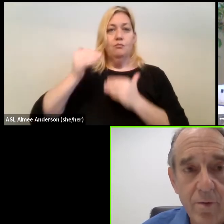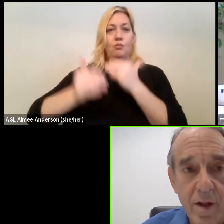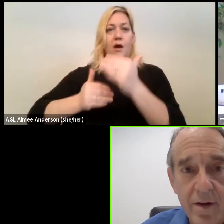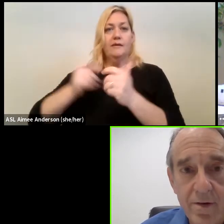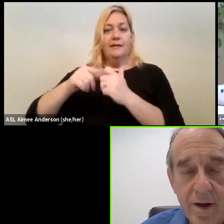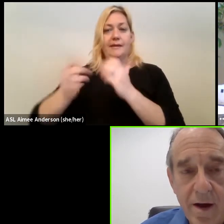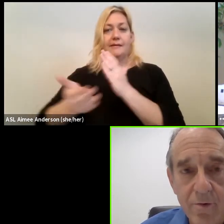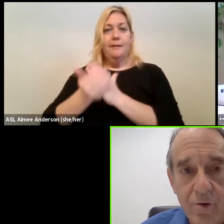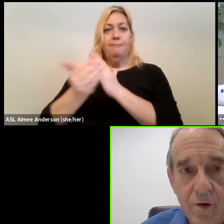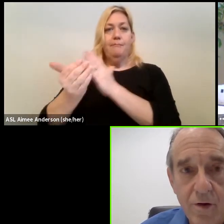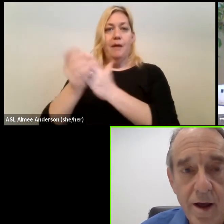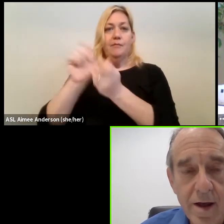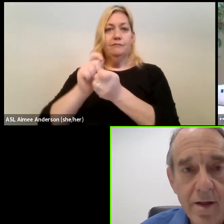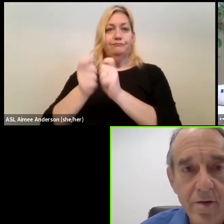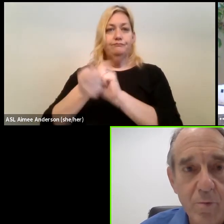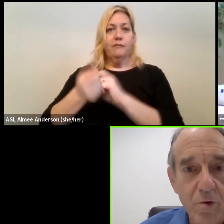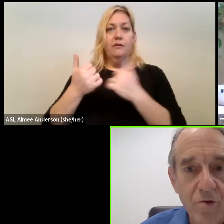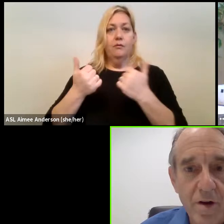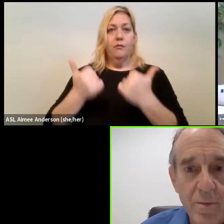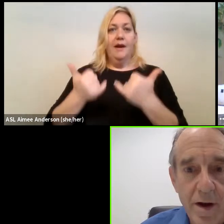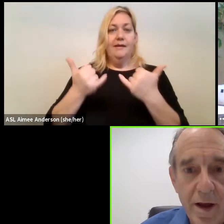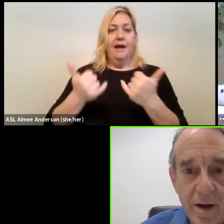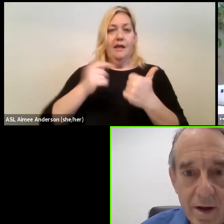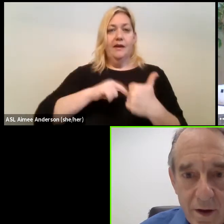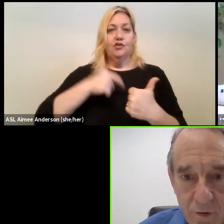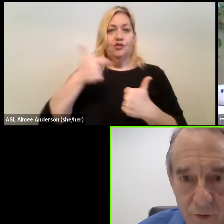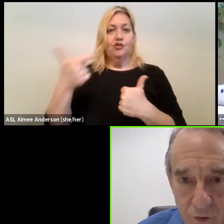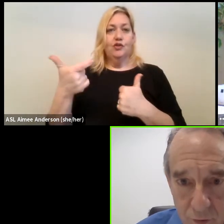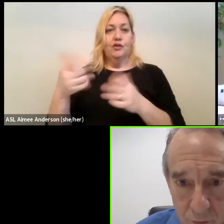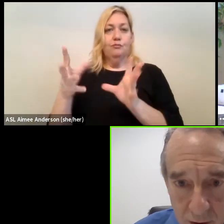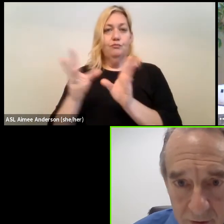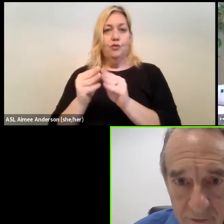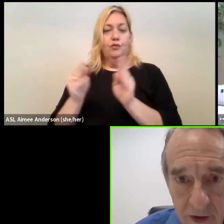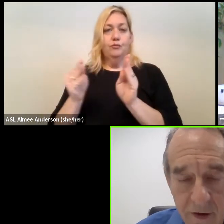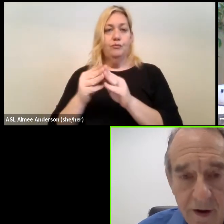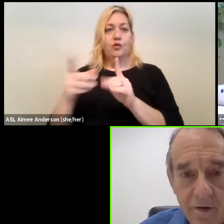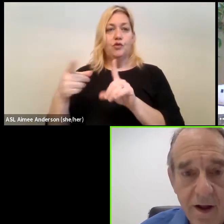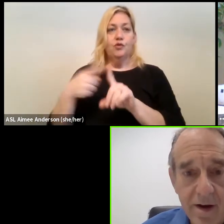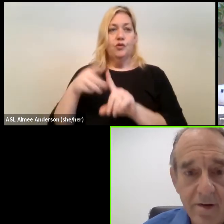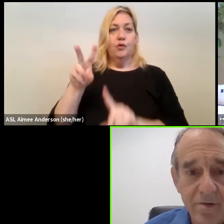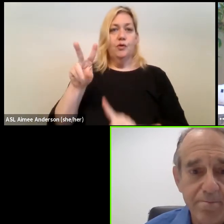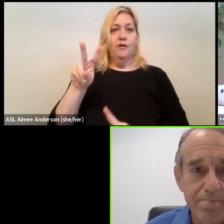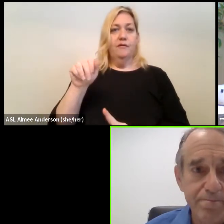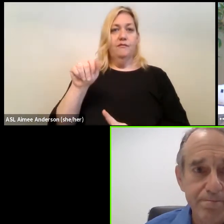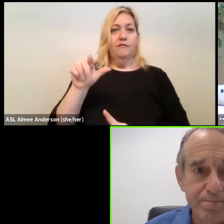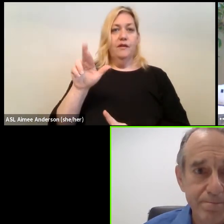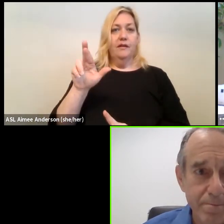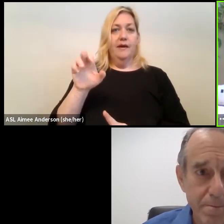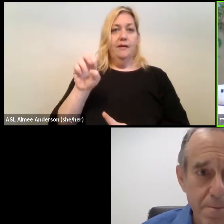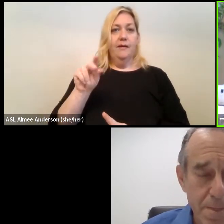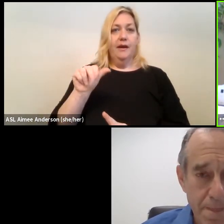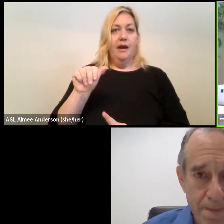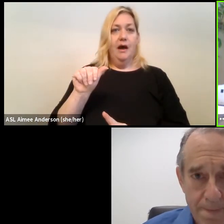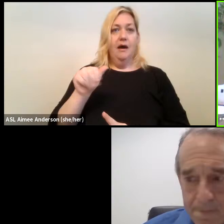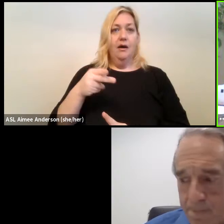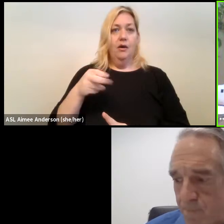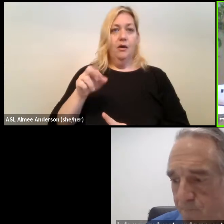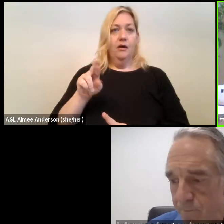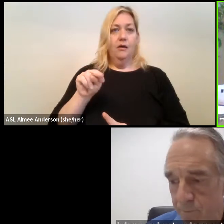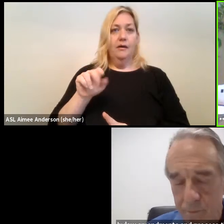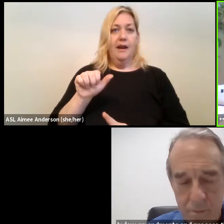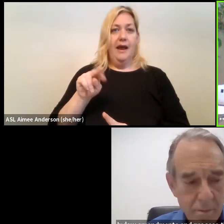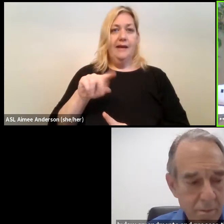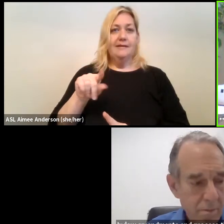amendments, I would like to now turn this portion of the meeting to Valeria Hernandez. Thank you, Kobe. Good